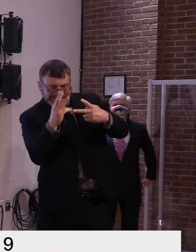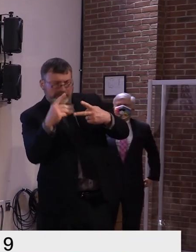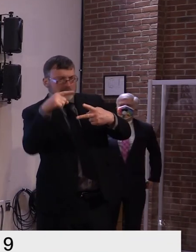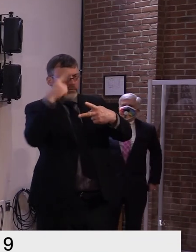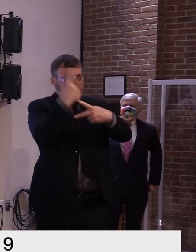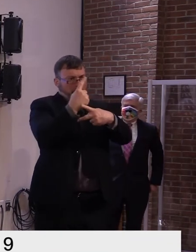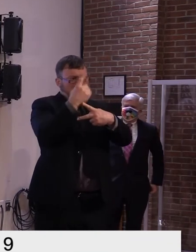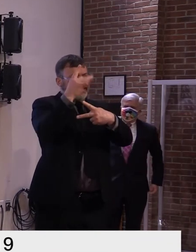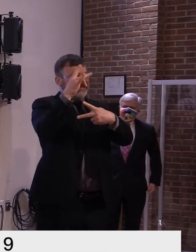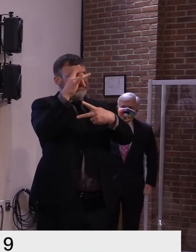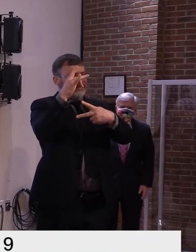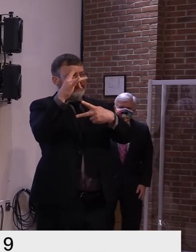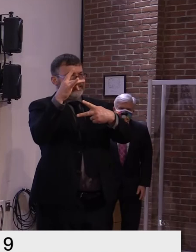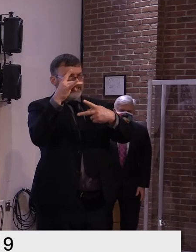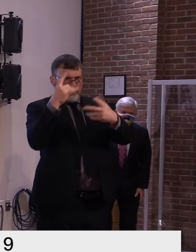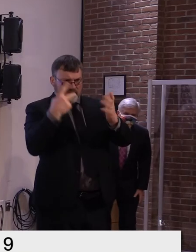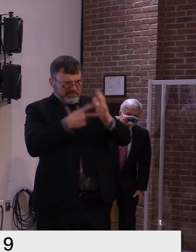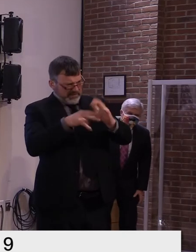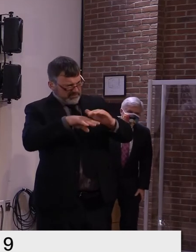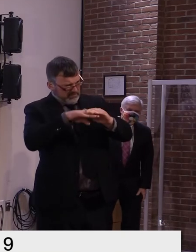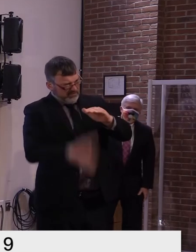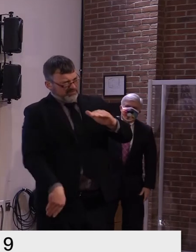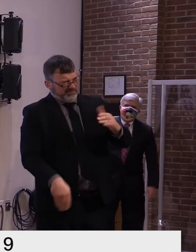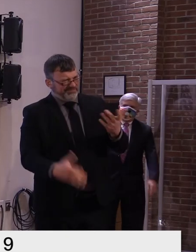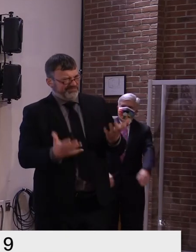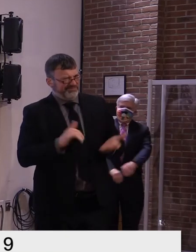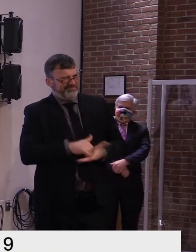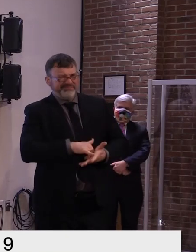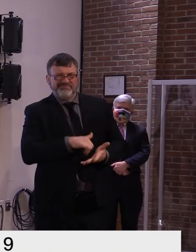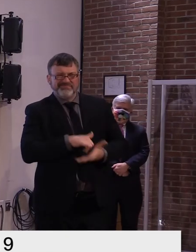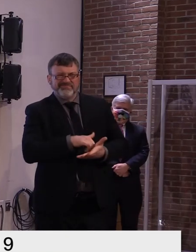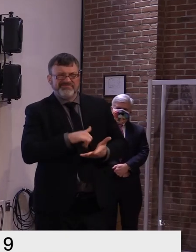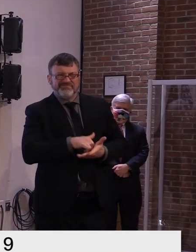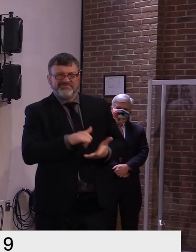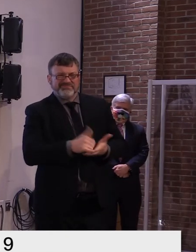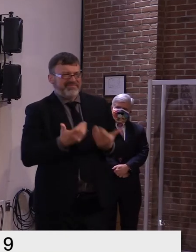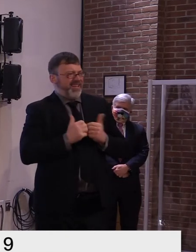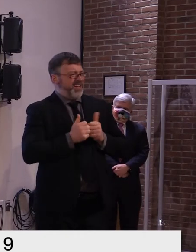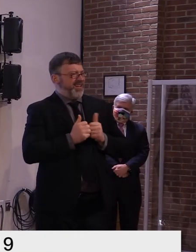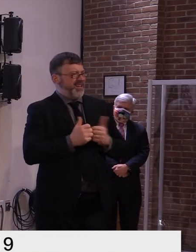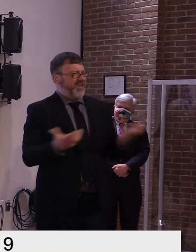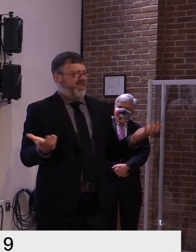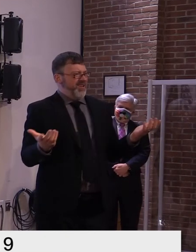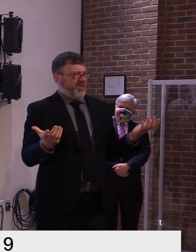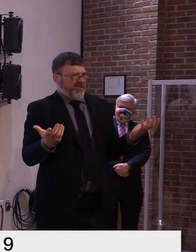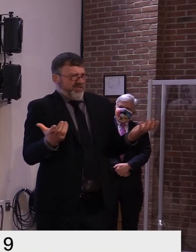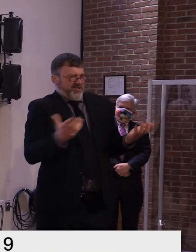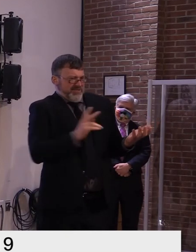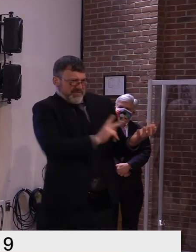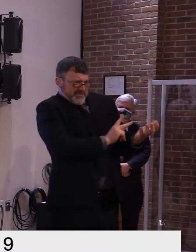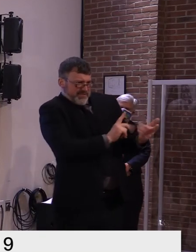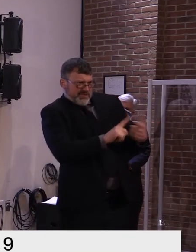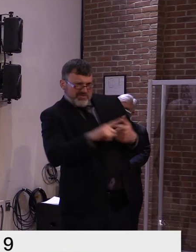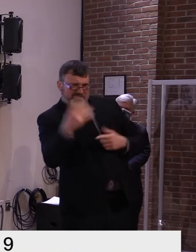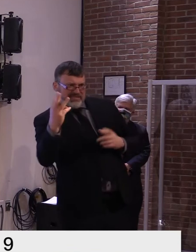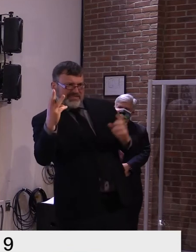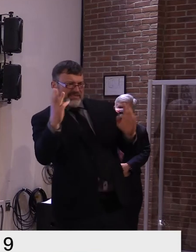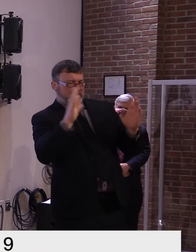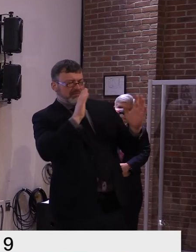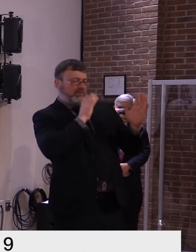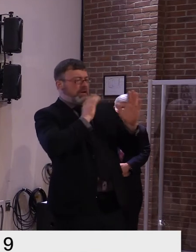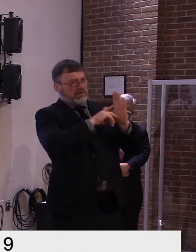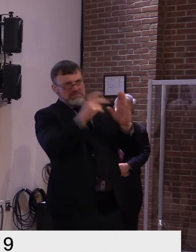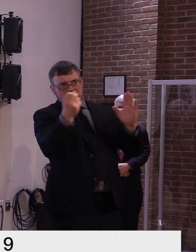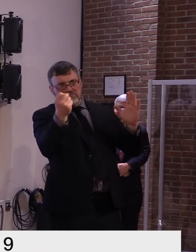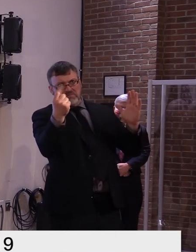exclude a tremendous proportion of the school age population, if you will. We're still waiting to see